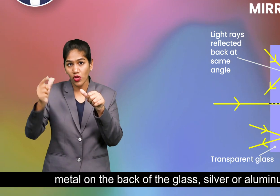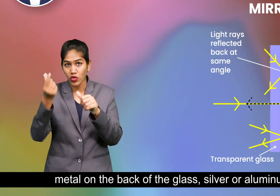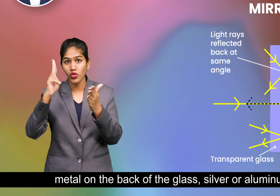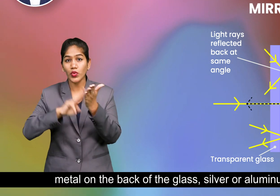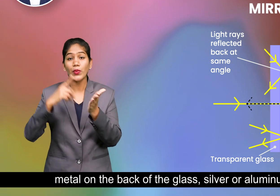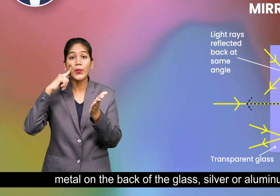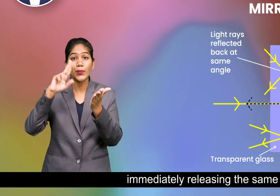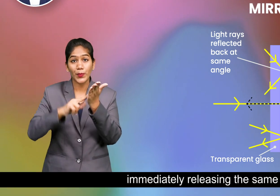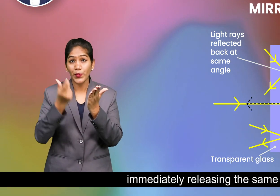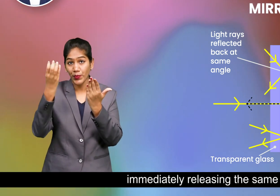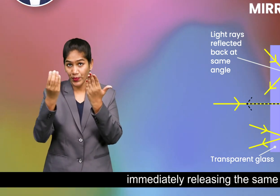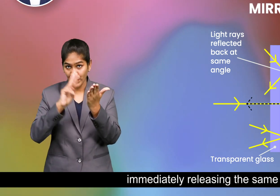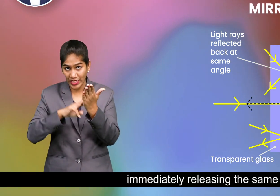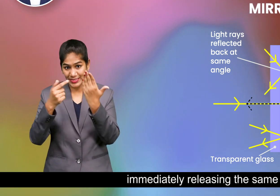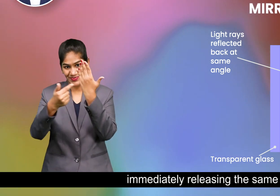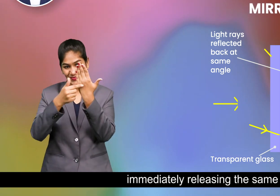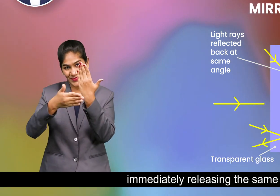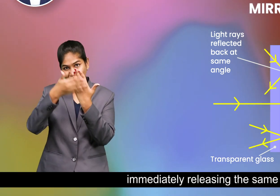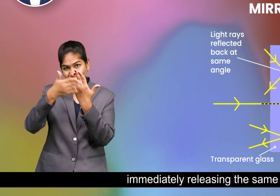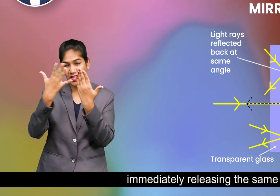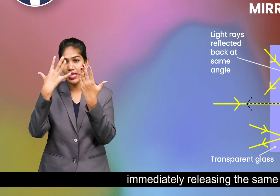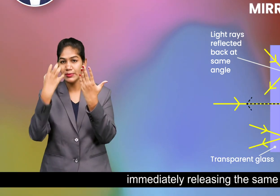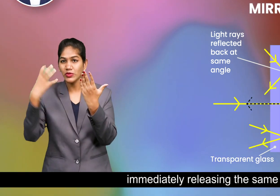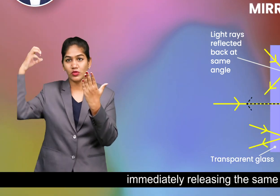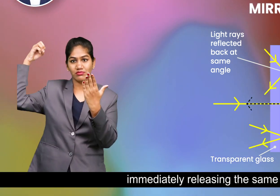absorbs the light immediately,